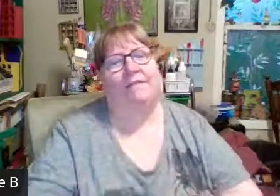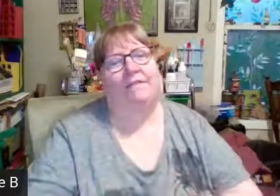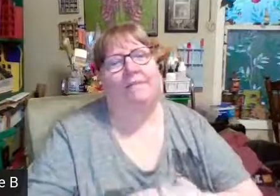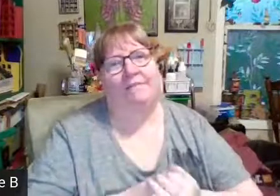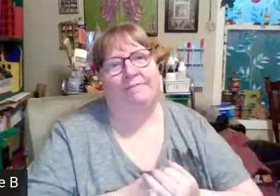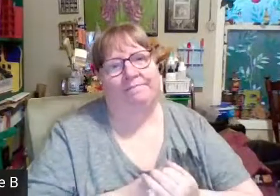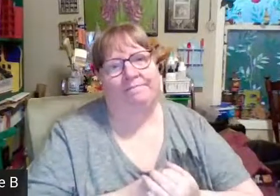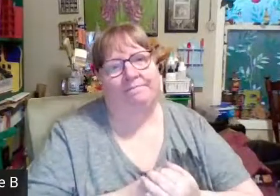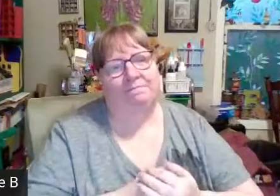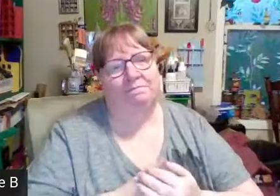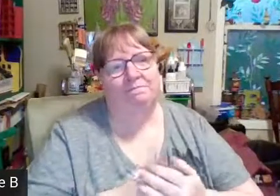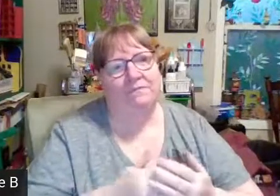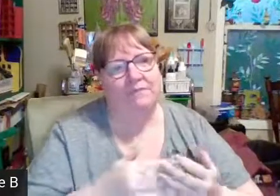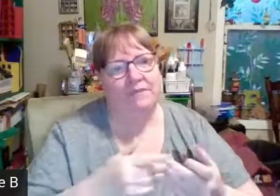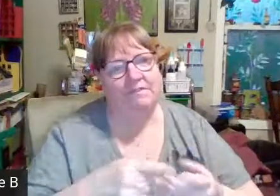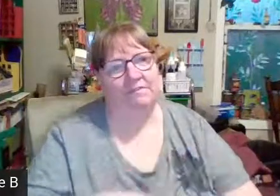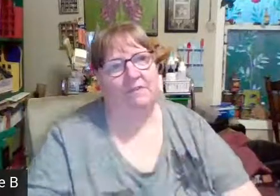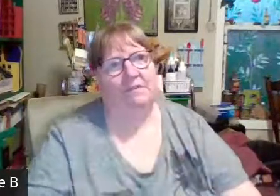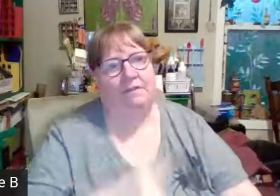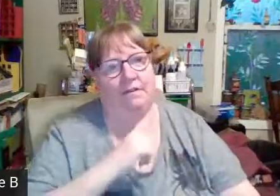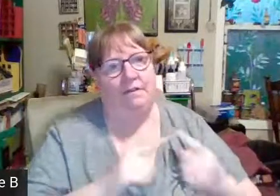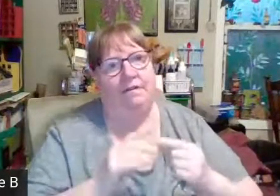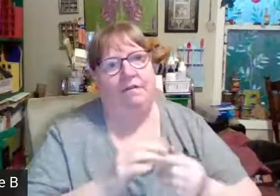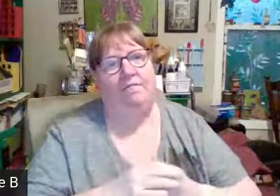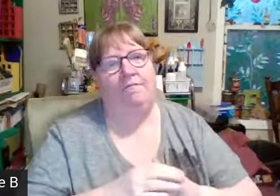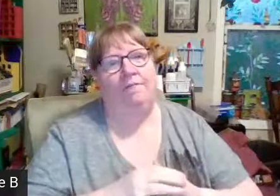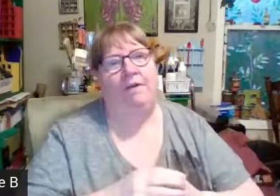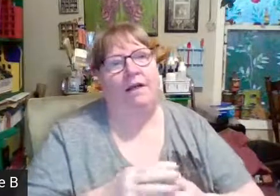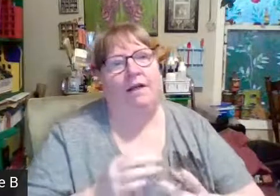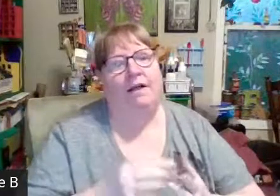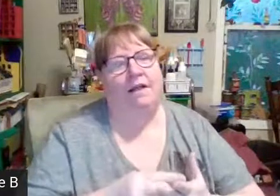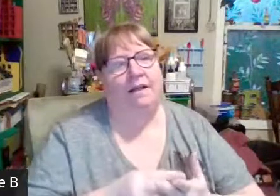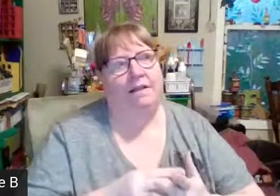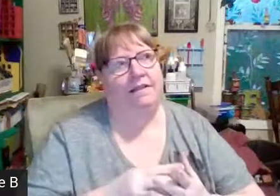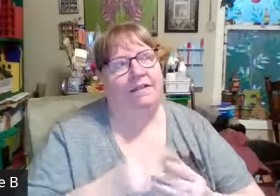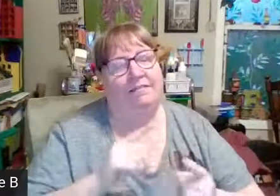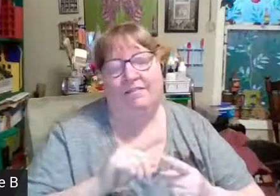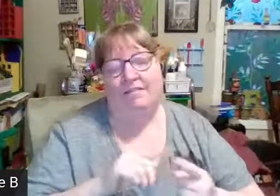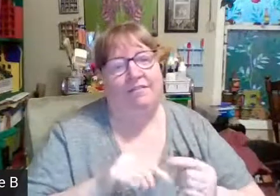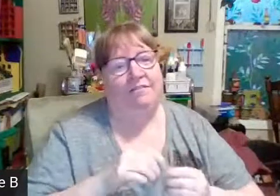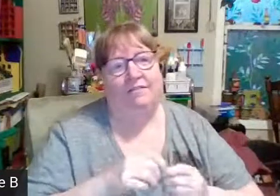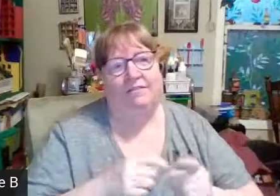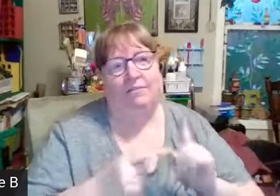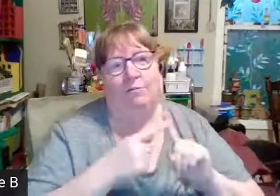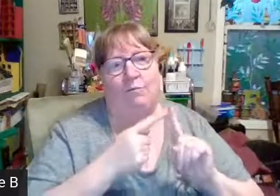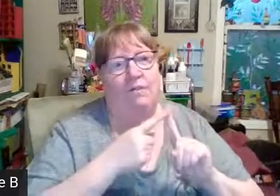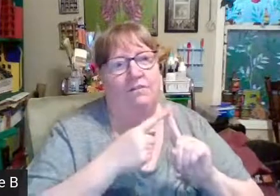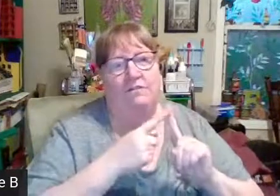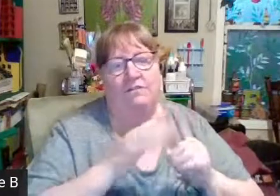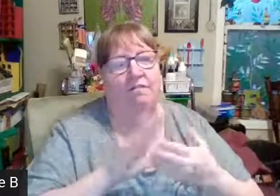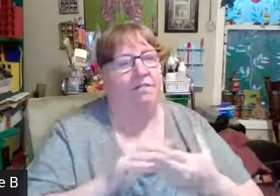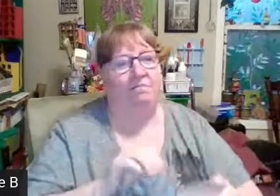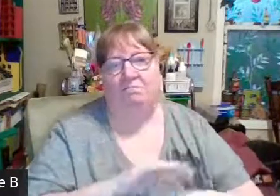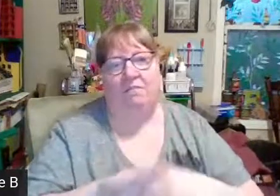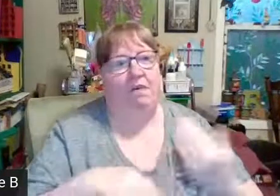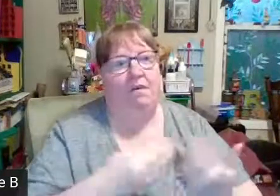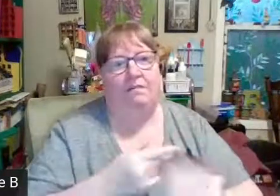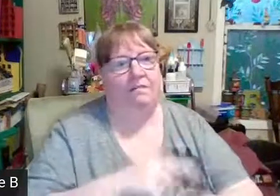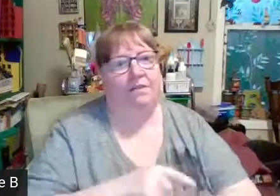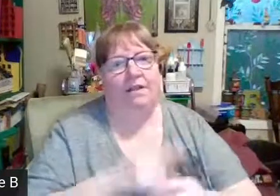the time, update it all the time, or only update it once a month, we don't judge you. And we treat you all the same. Whether you're the